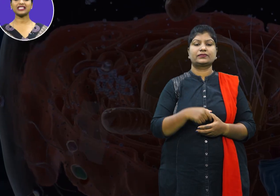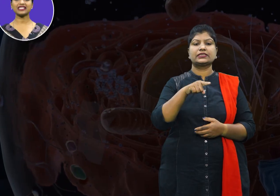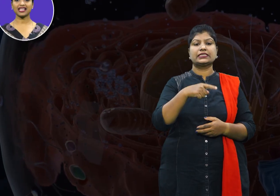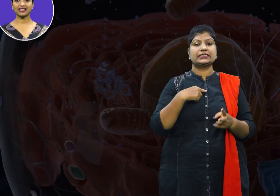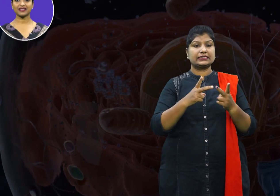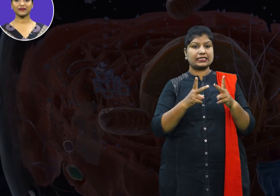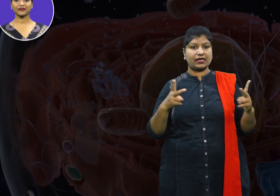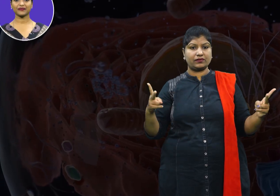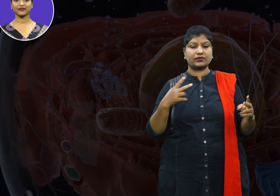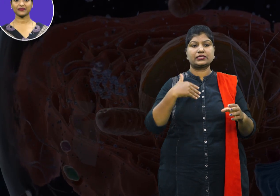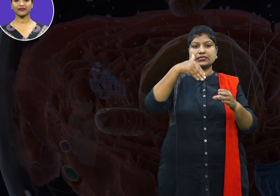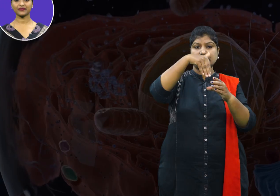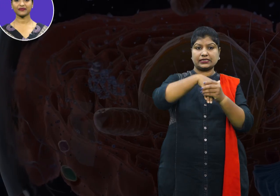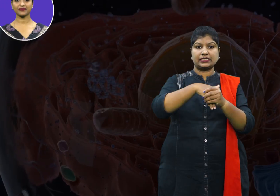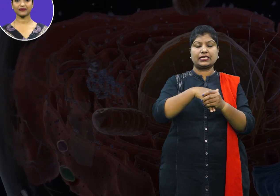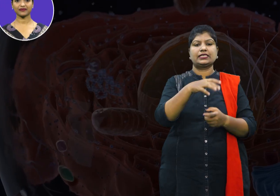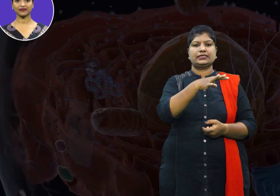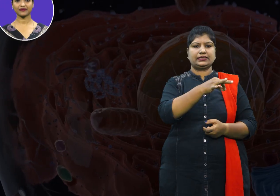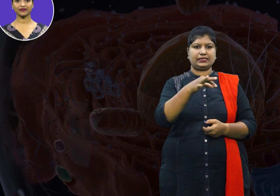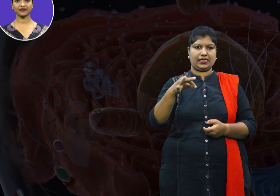Diversity in cells.